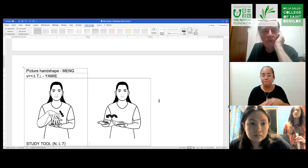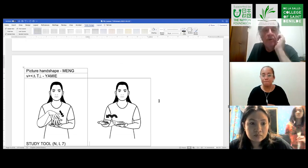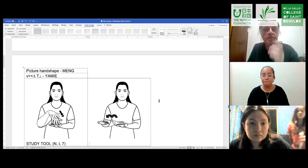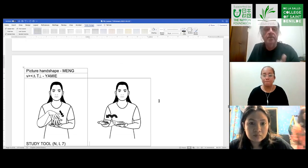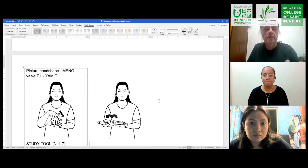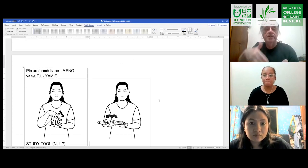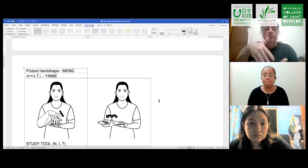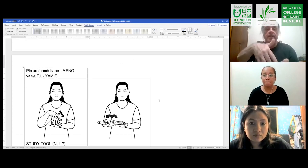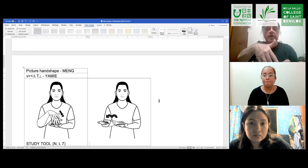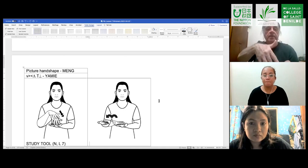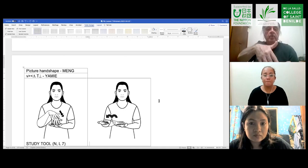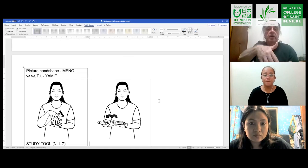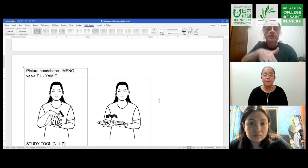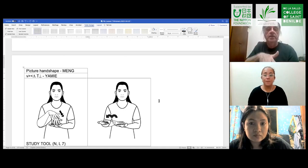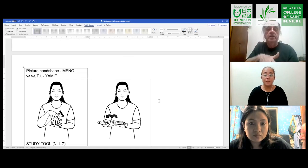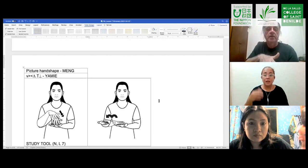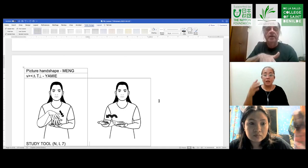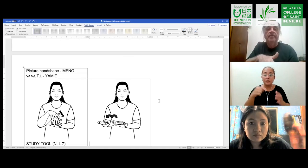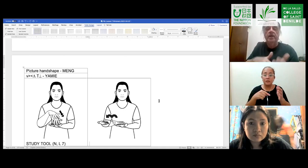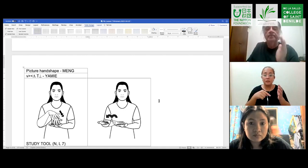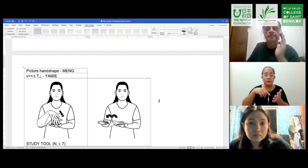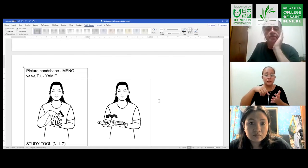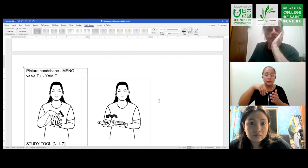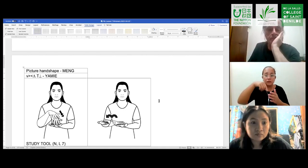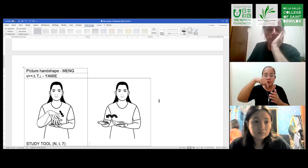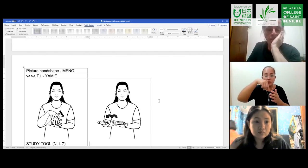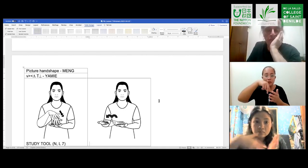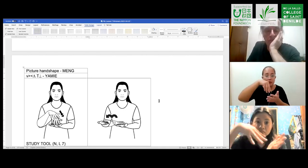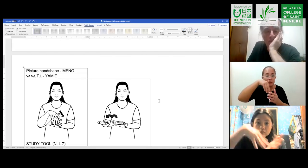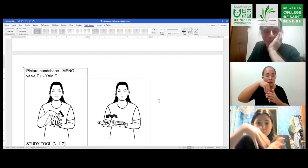So is this one in or is it kind of down?